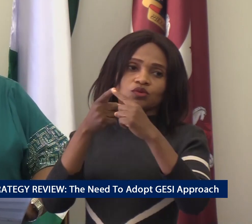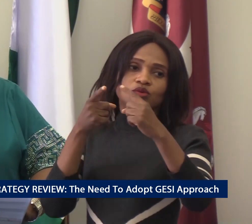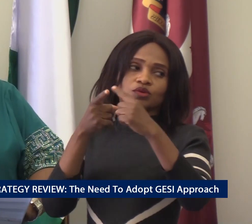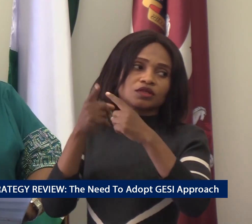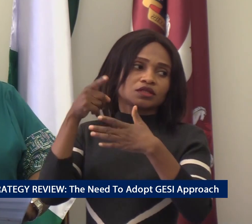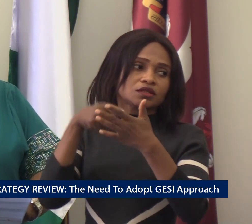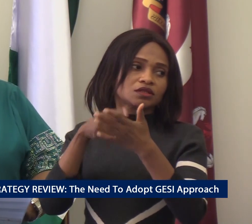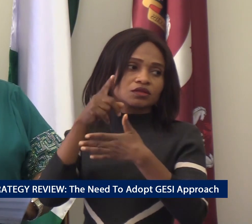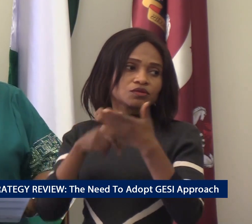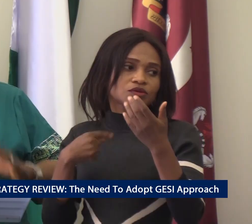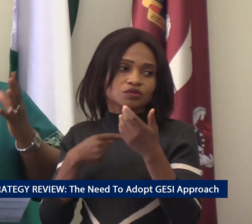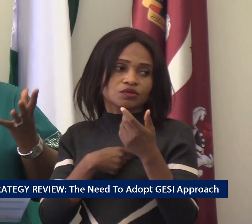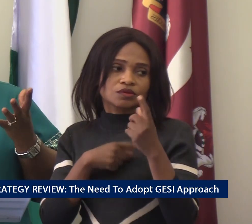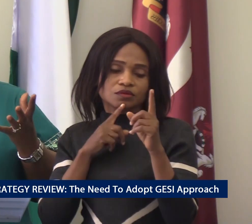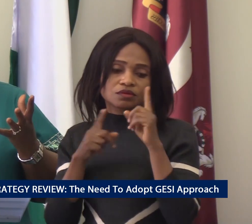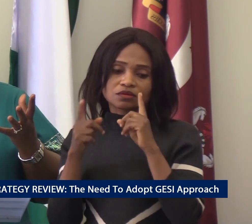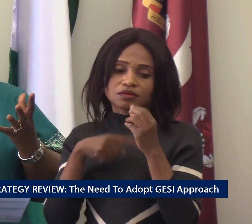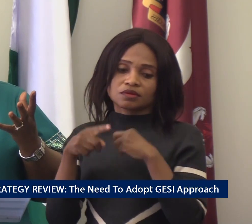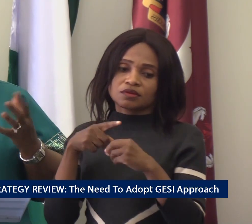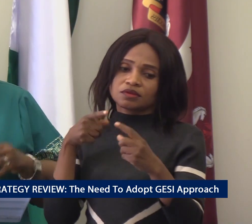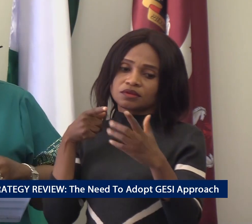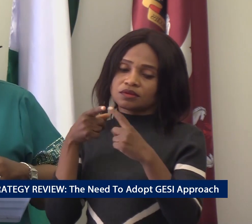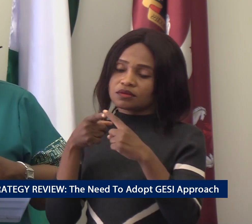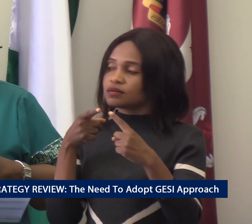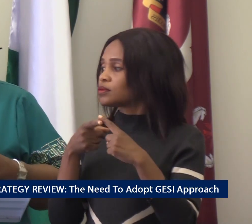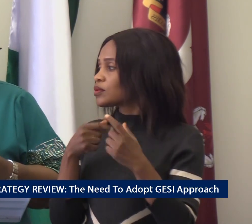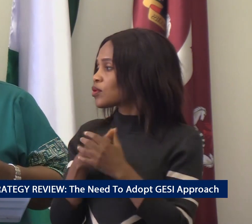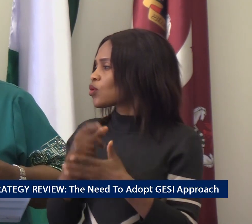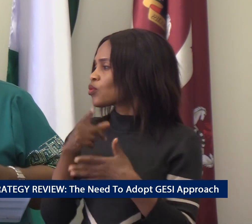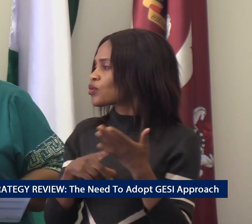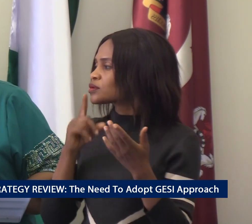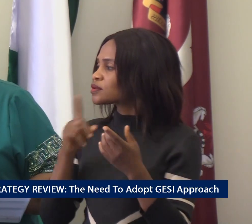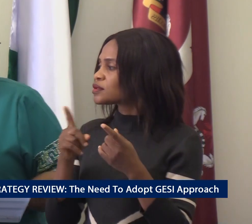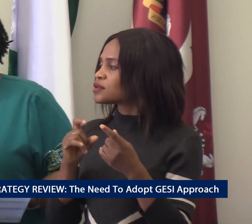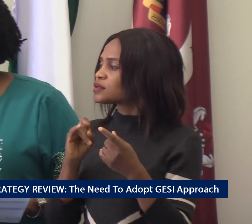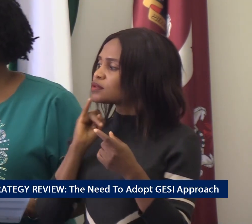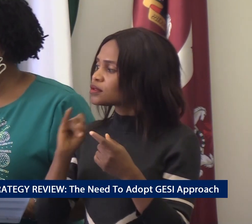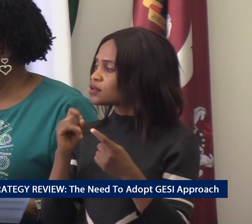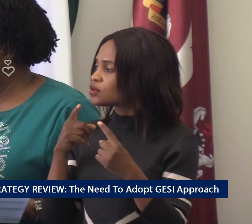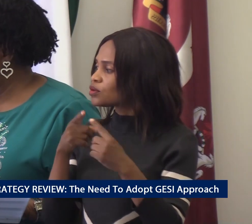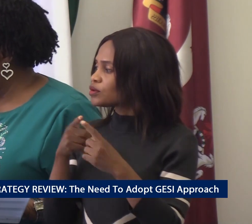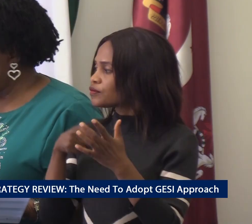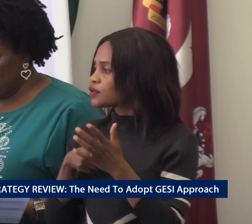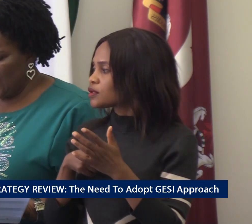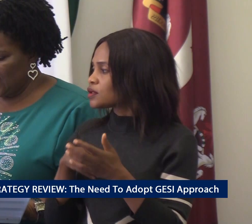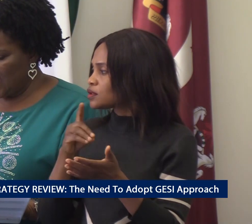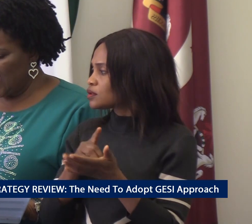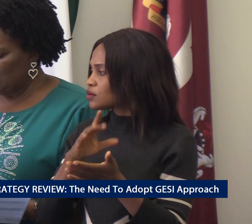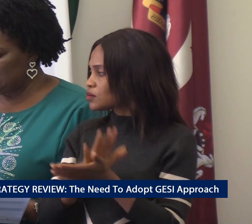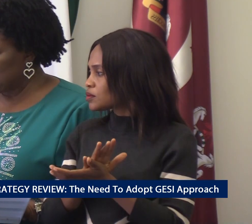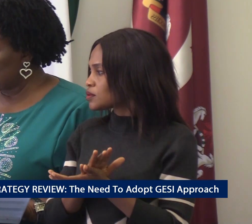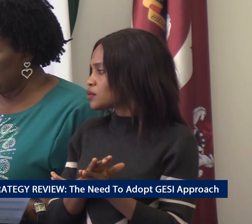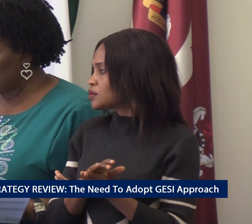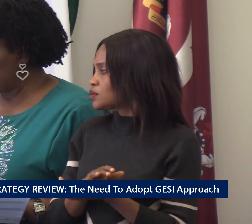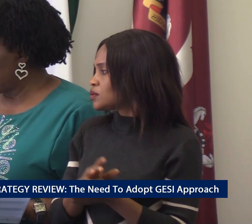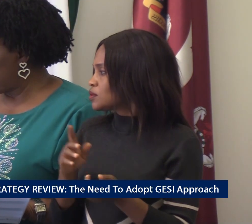things we're going to validate, right? The key elements. What is the goal of this document, the Gender